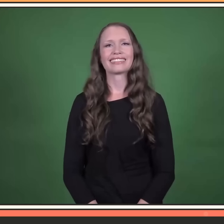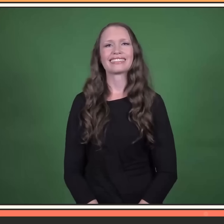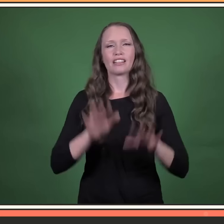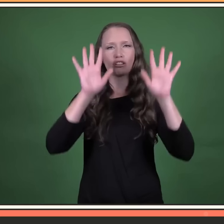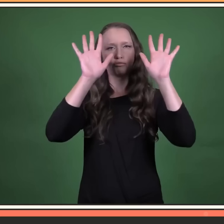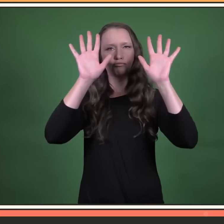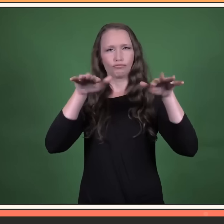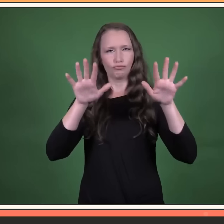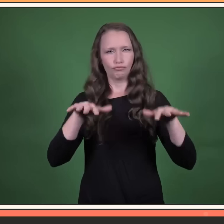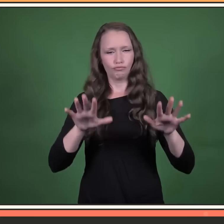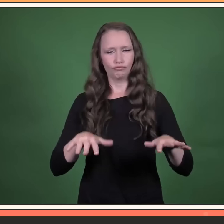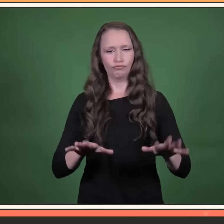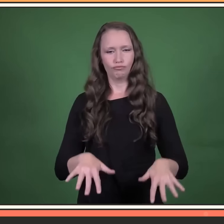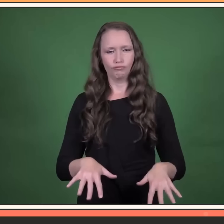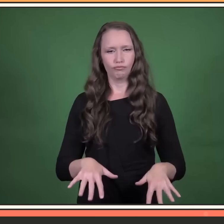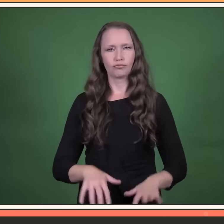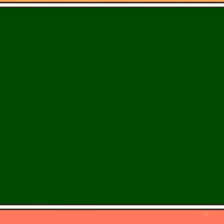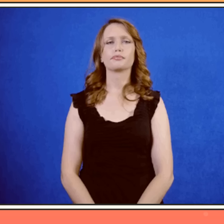Rain.